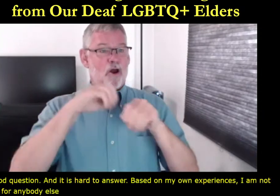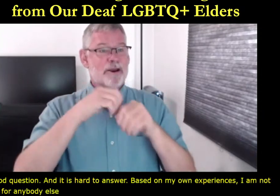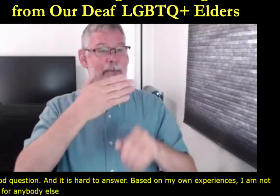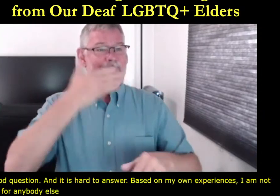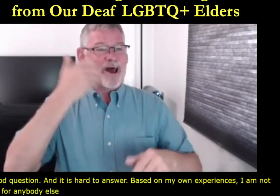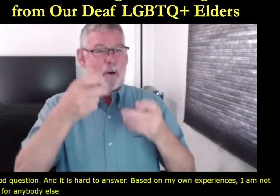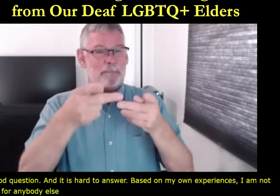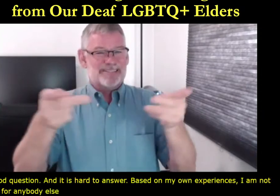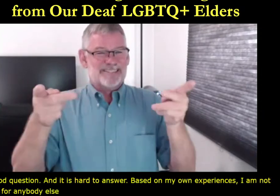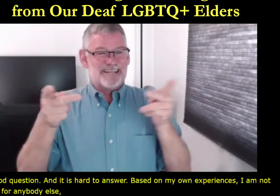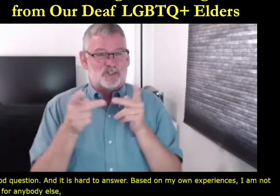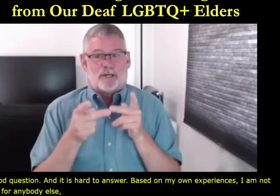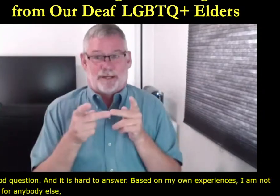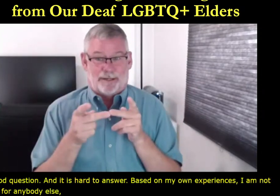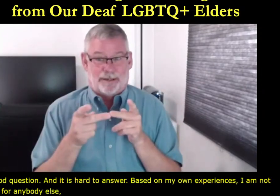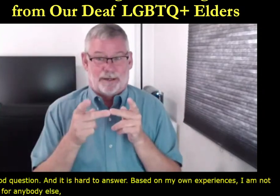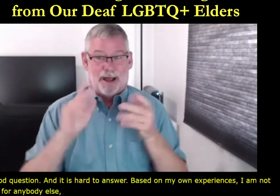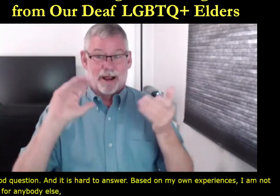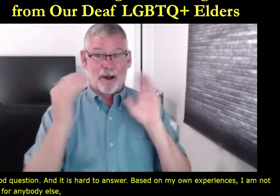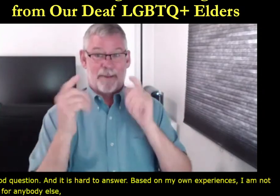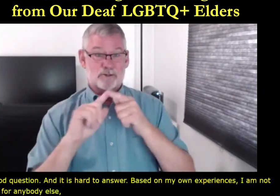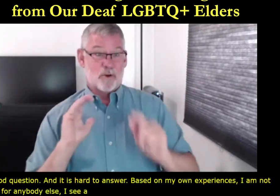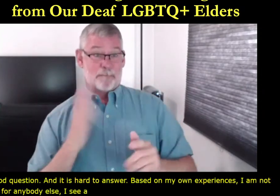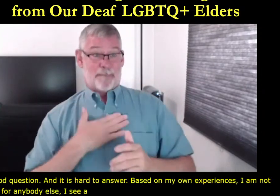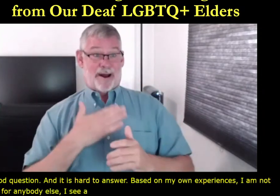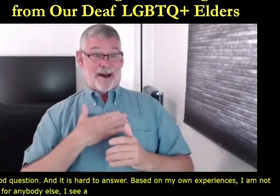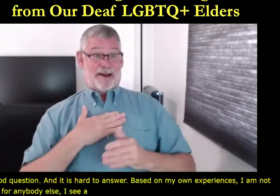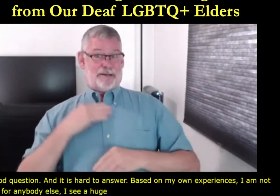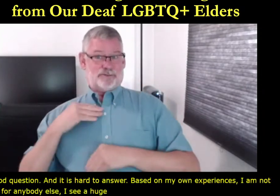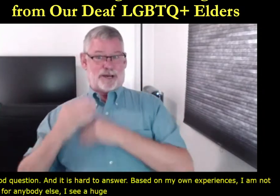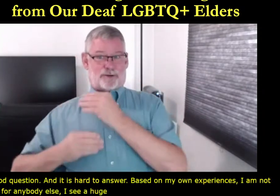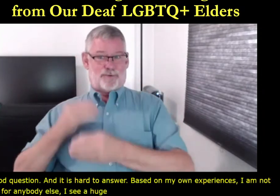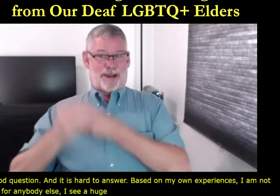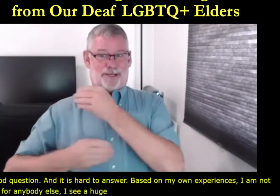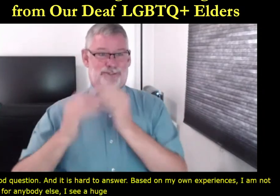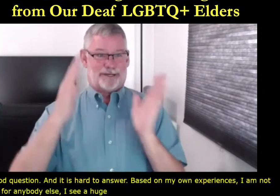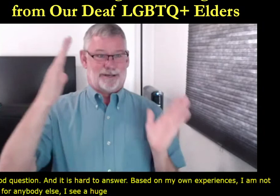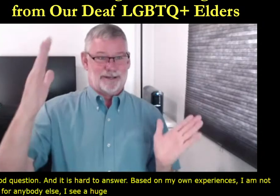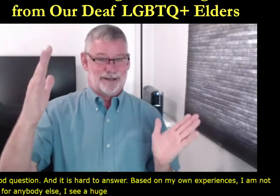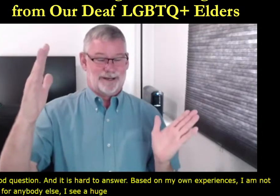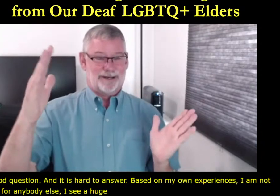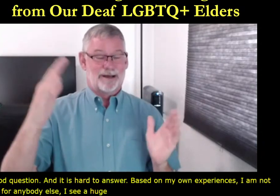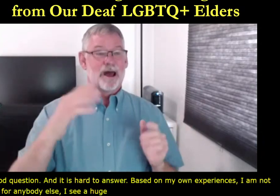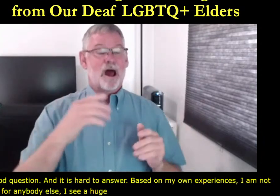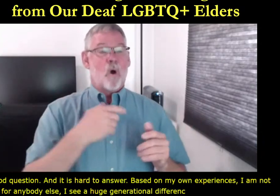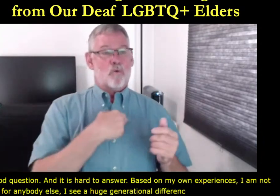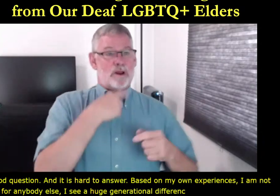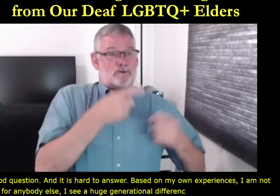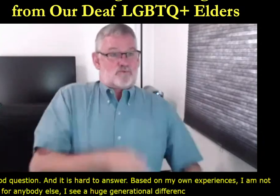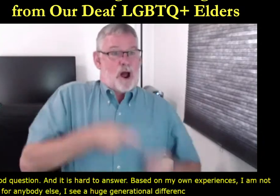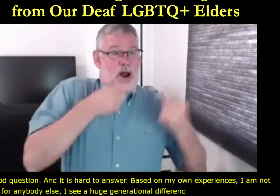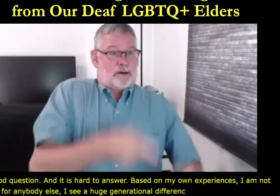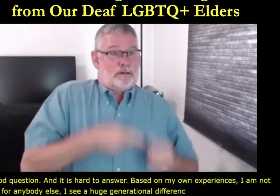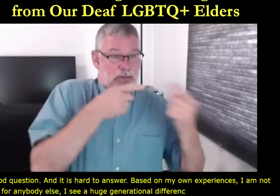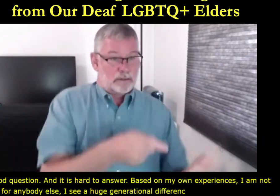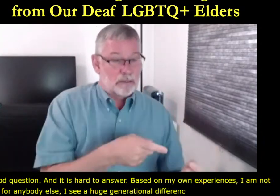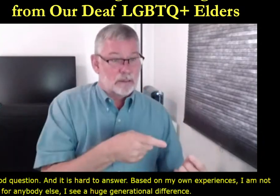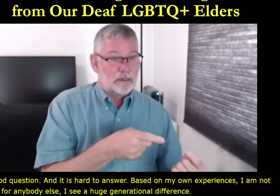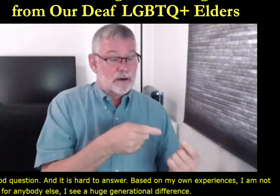generational differences their current generations in a better position than we were in my generation the